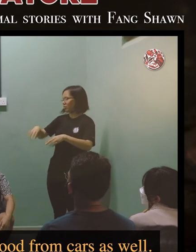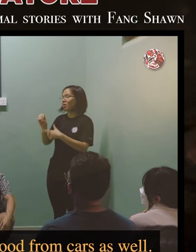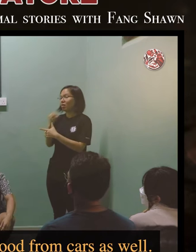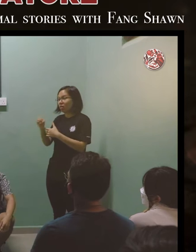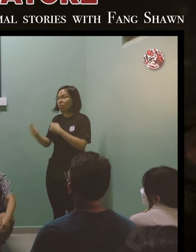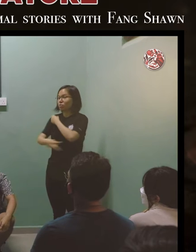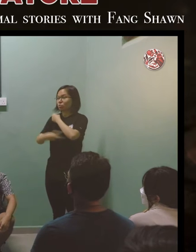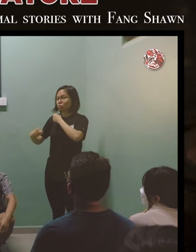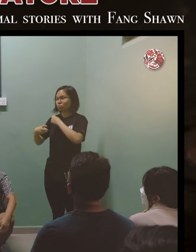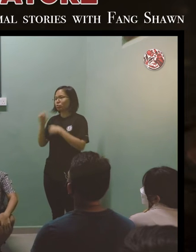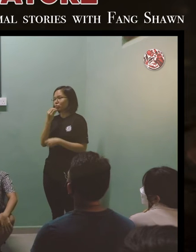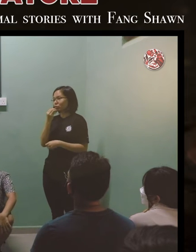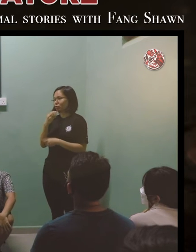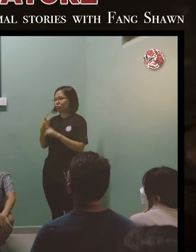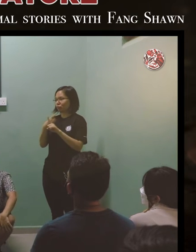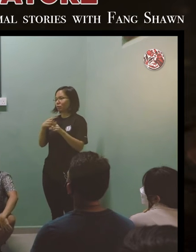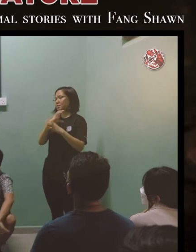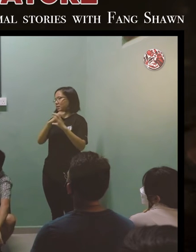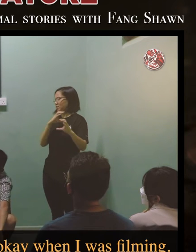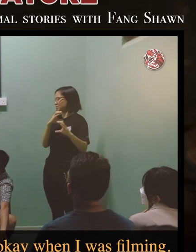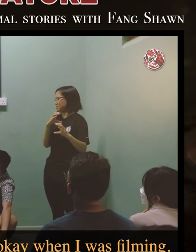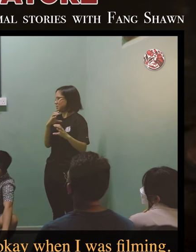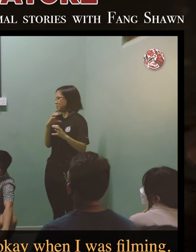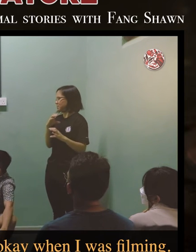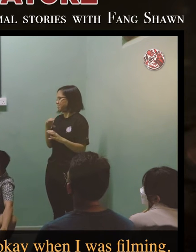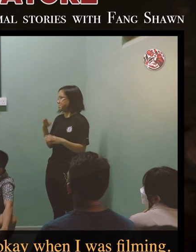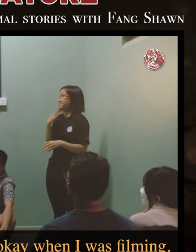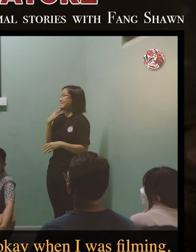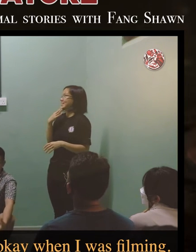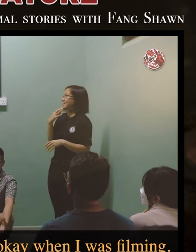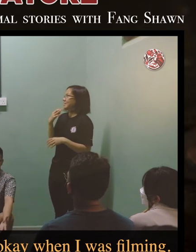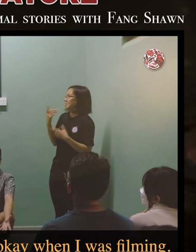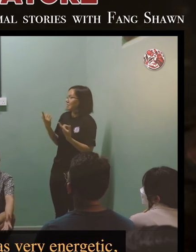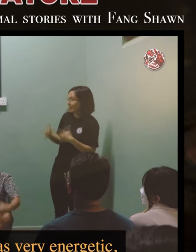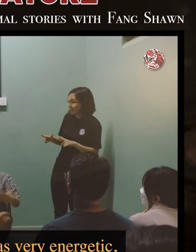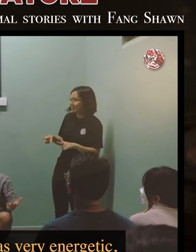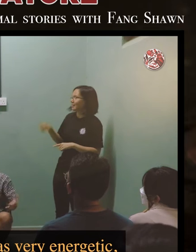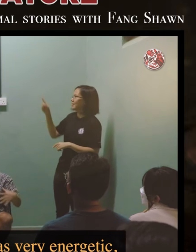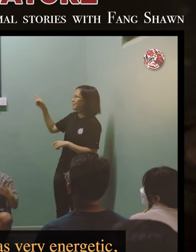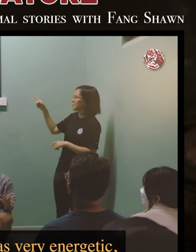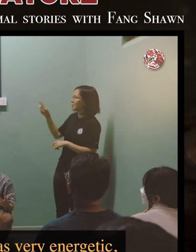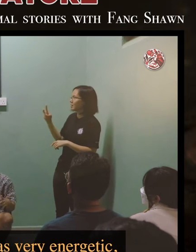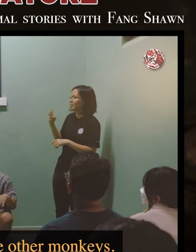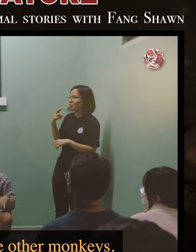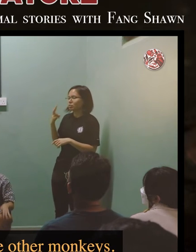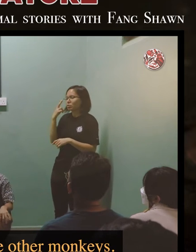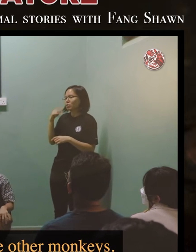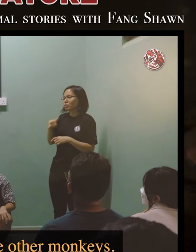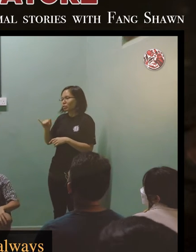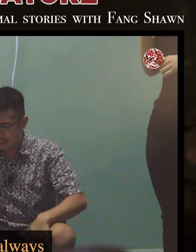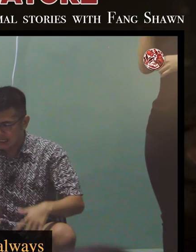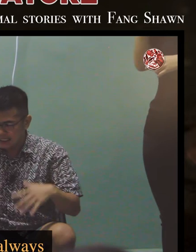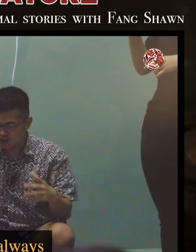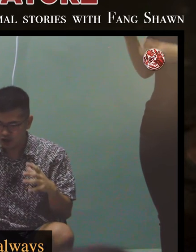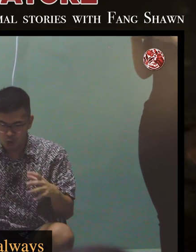cars as well. So, thankfully, this monkey was okay when I was filming. It was very healthy, it was still very energetic, was playing with the other